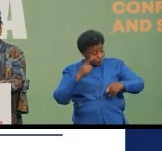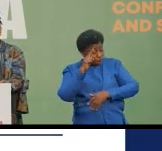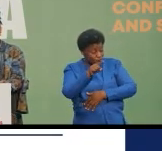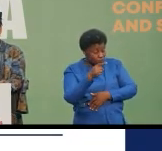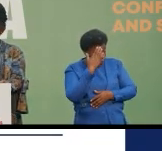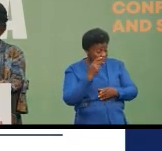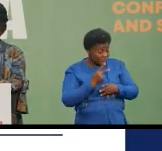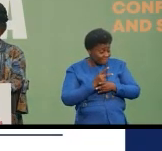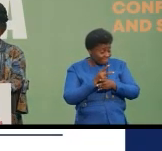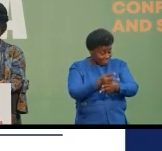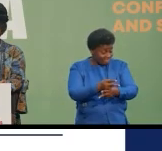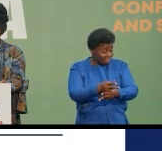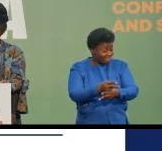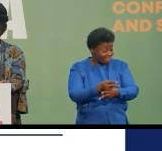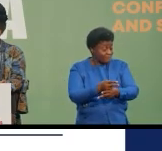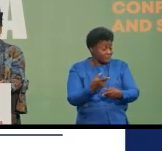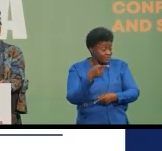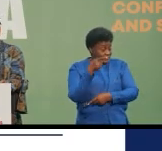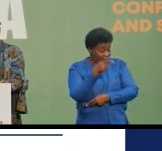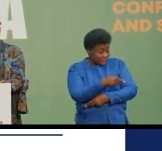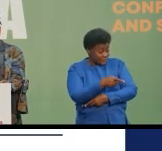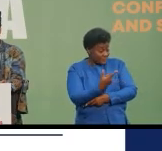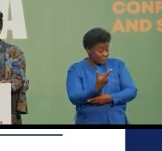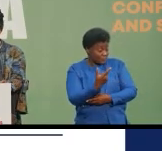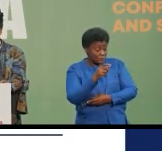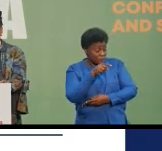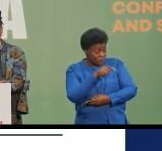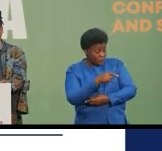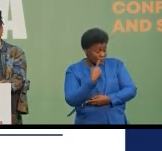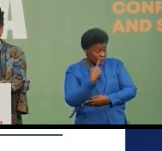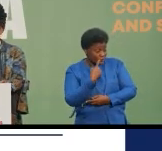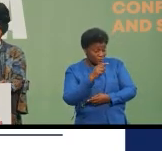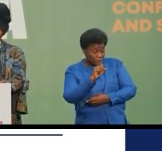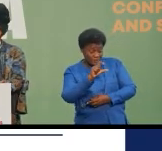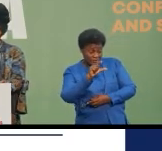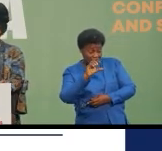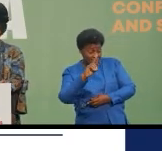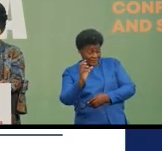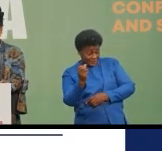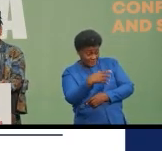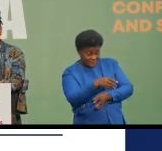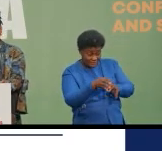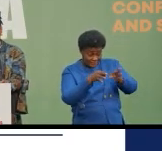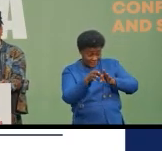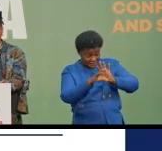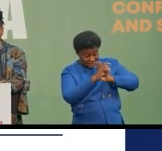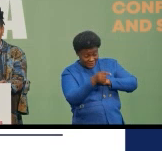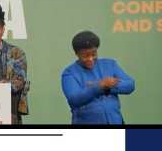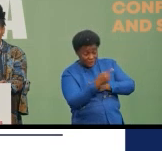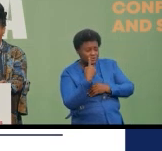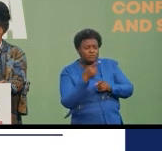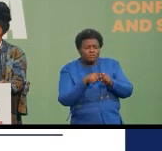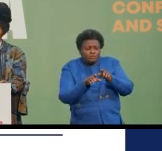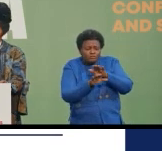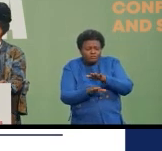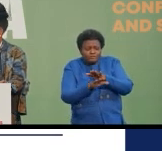to sustain the gains. And so this slide just summarizes the findings, the preliminary findings